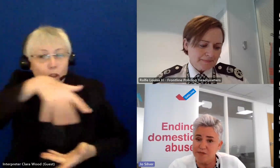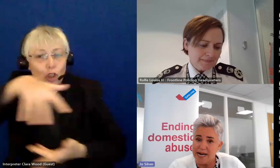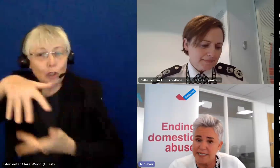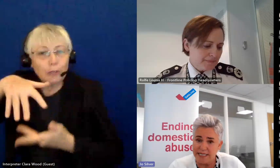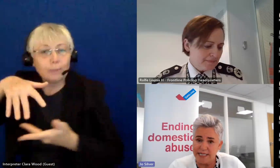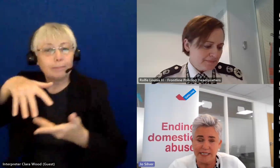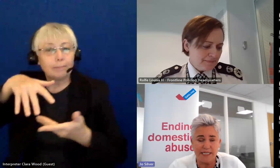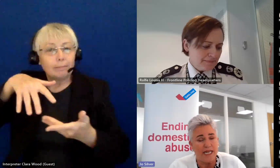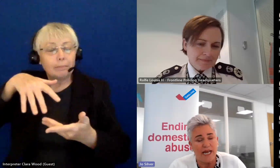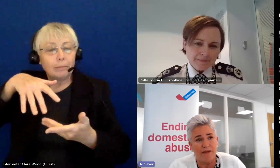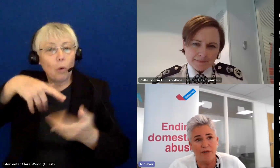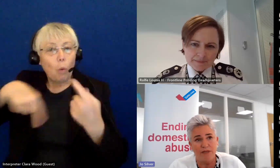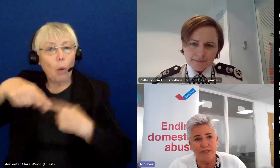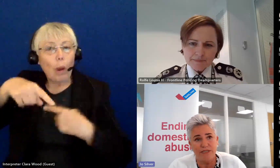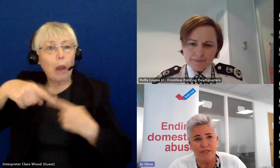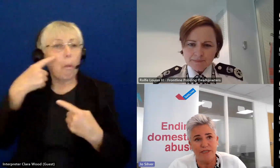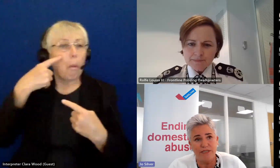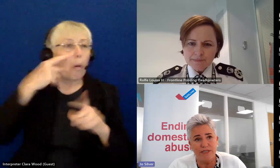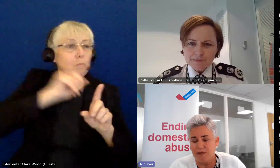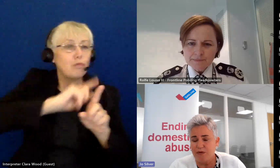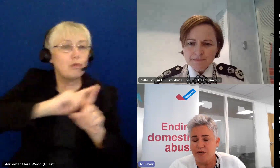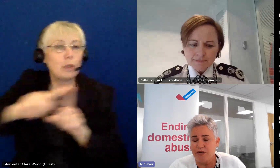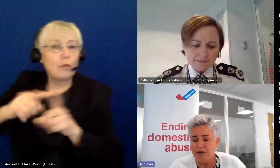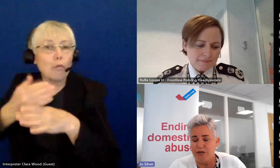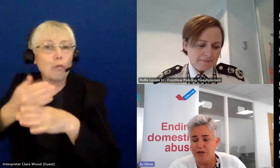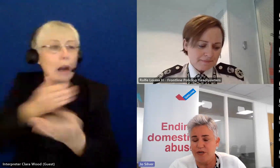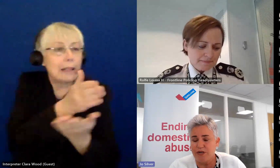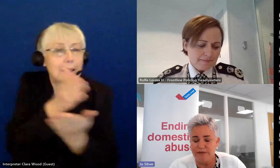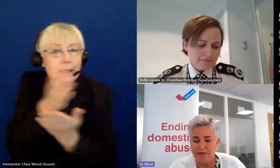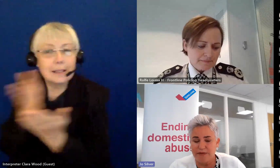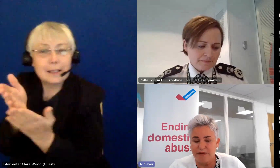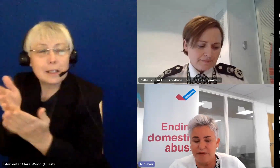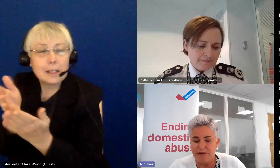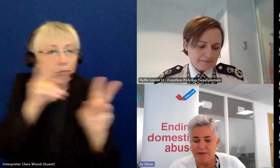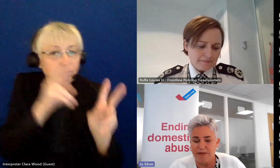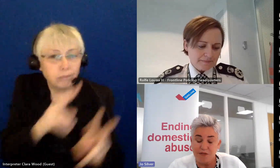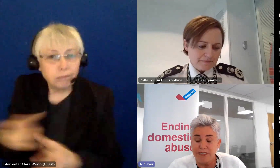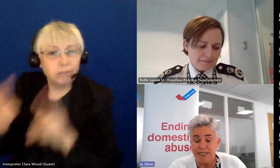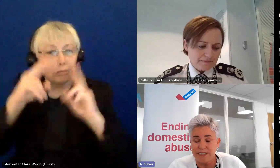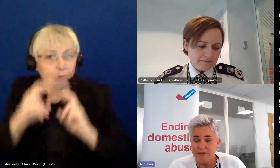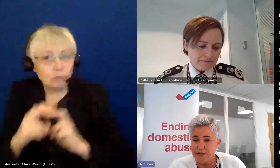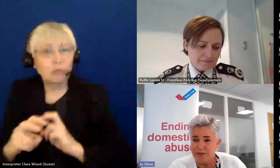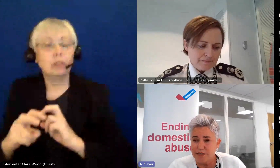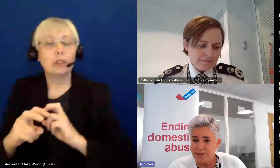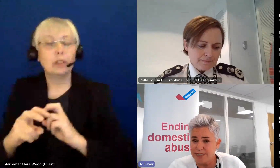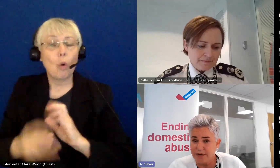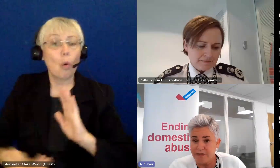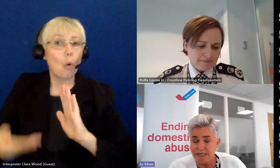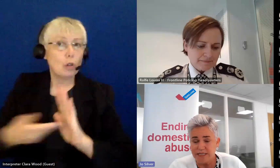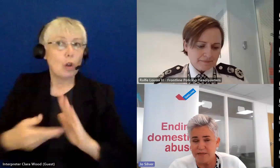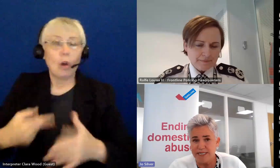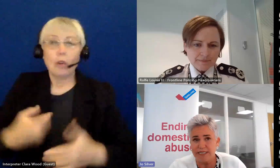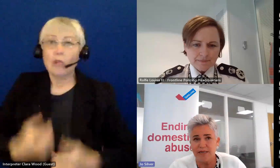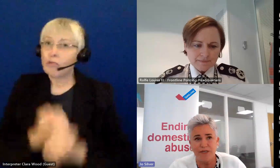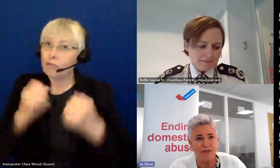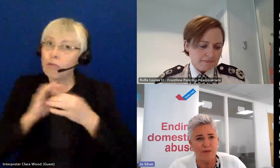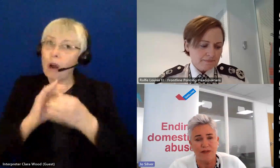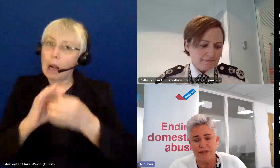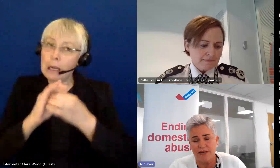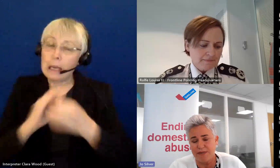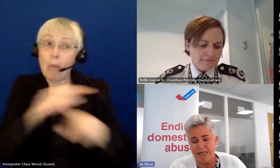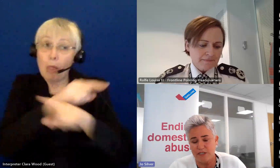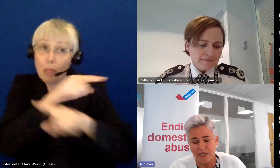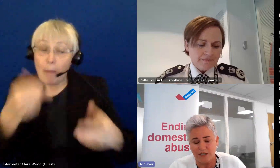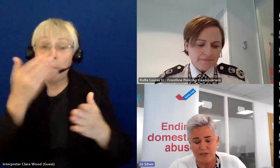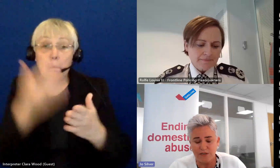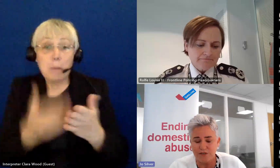at different practice. And most importantly, we're working very closely with voices of those who've experienced domestic abuse,